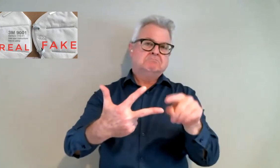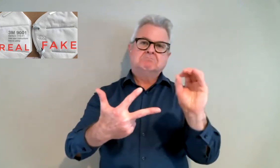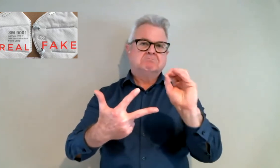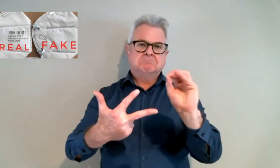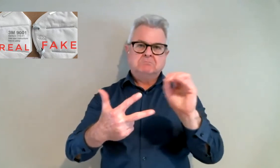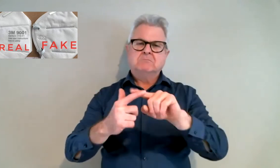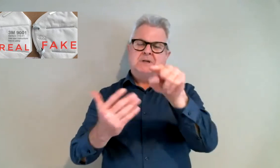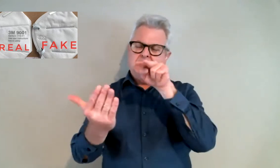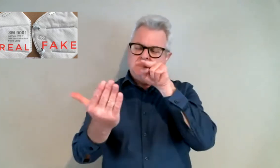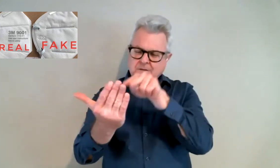And the